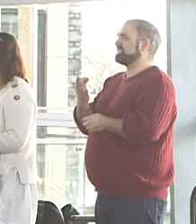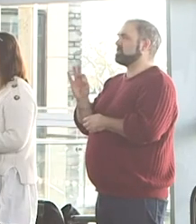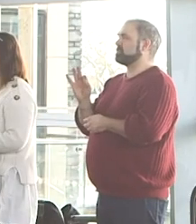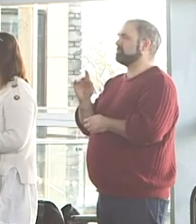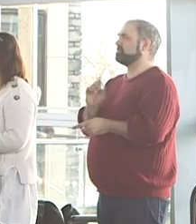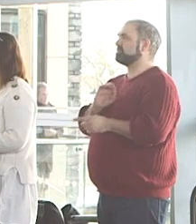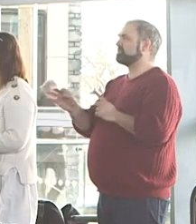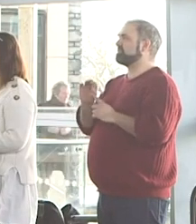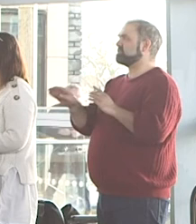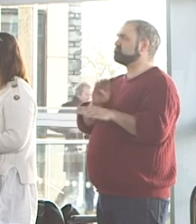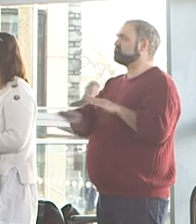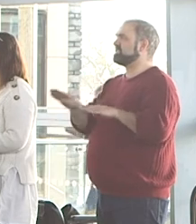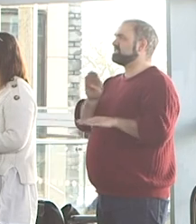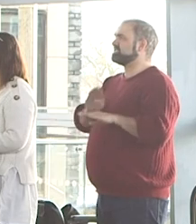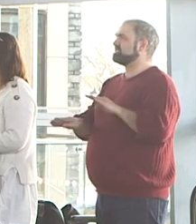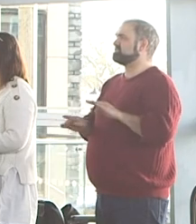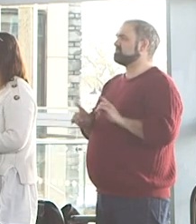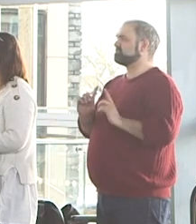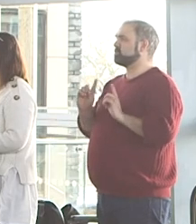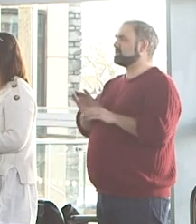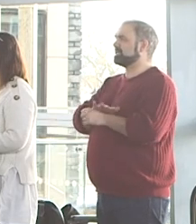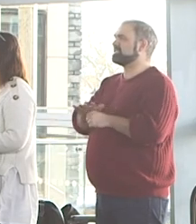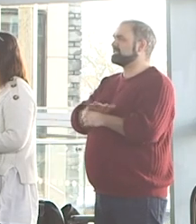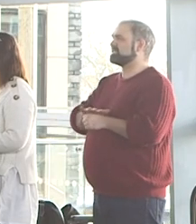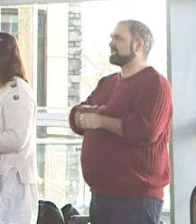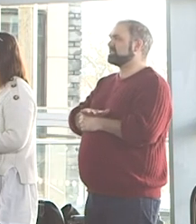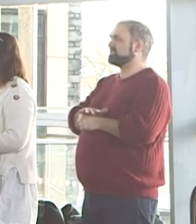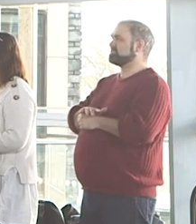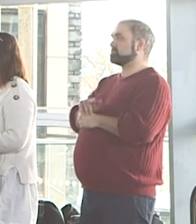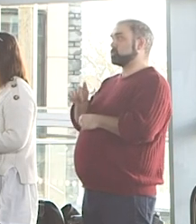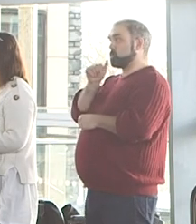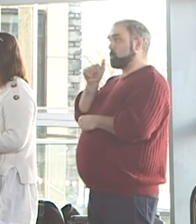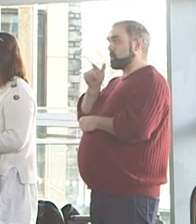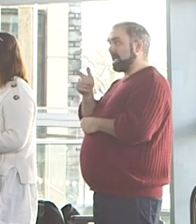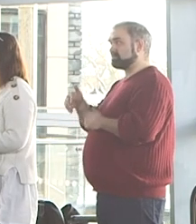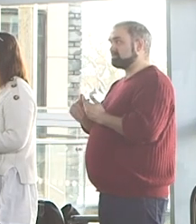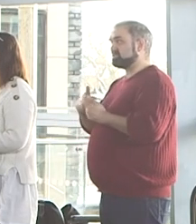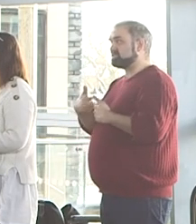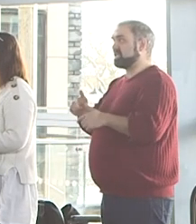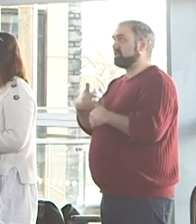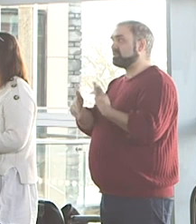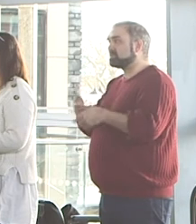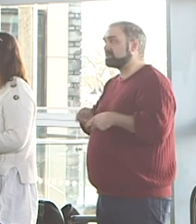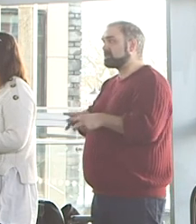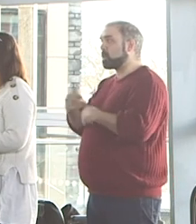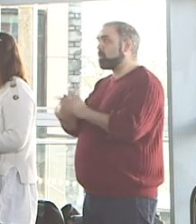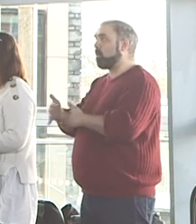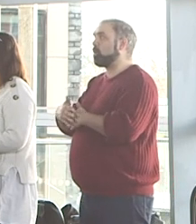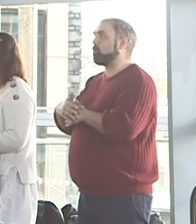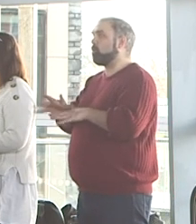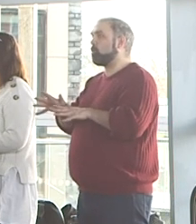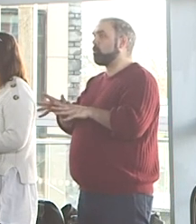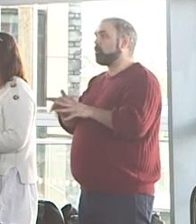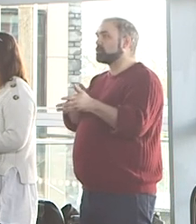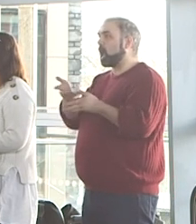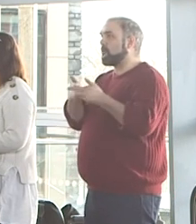for specific training for their case owners. Mm-hmm. I'm wondering if you know if that's still, that scheme is still going on, and whether there's